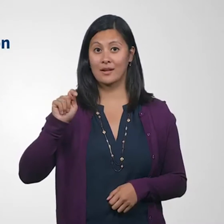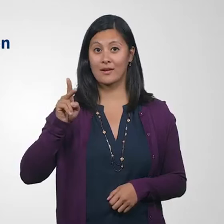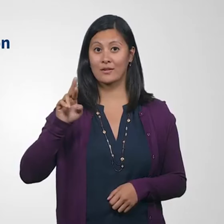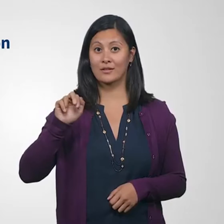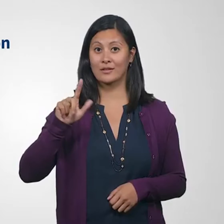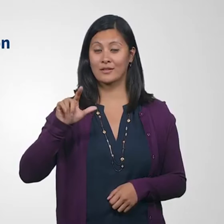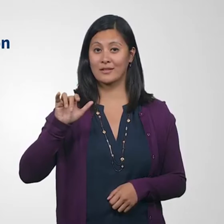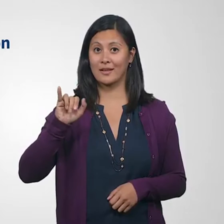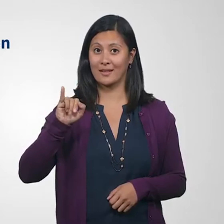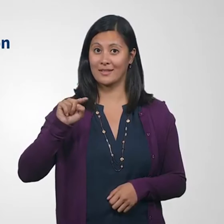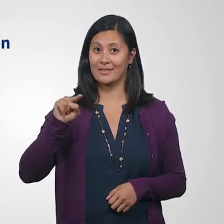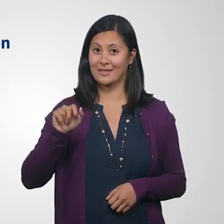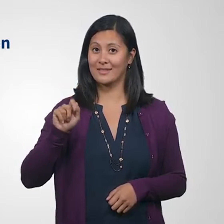becoming a United States citizen.